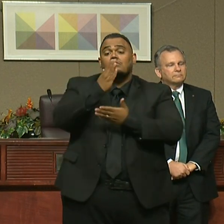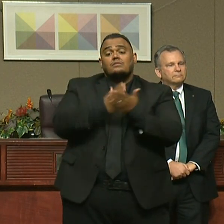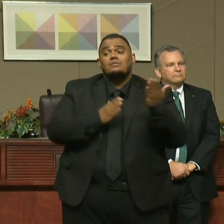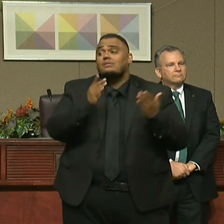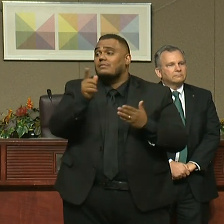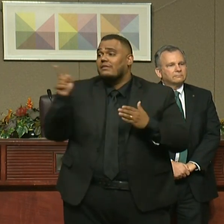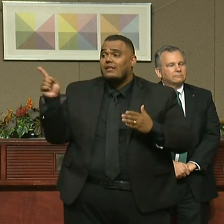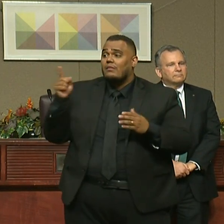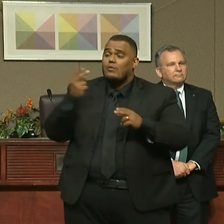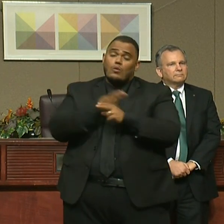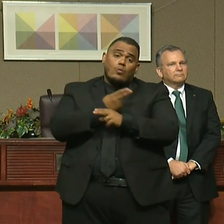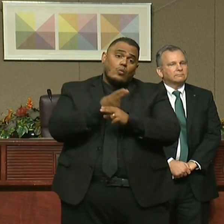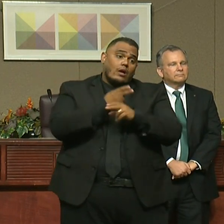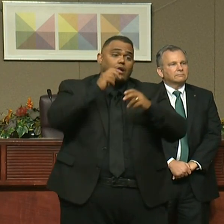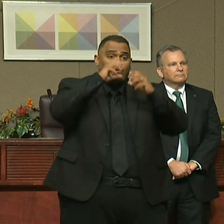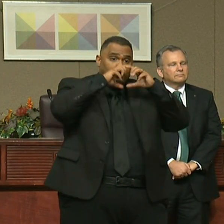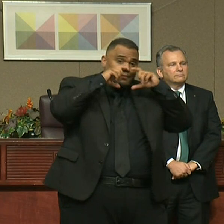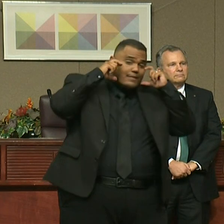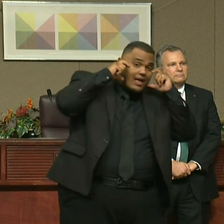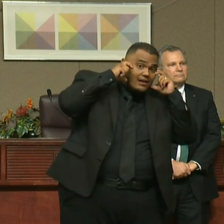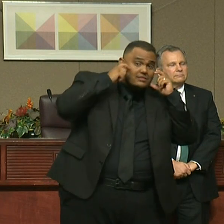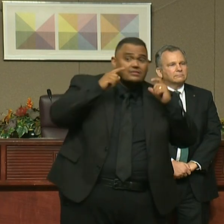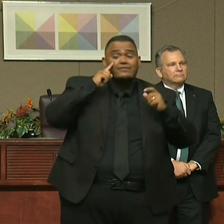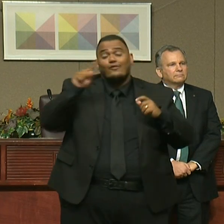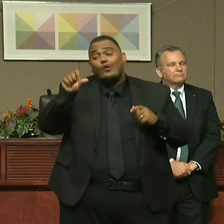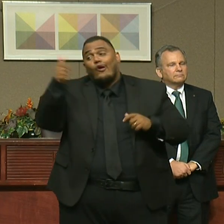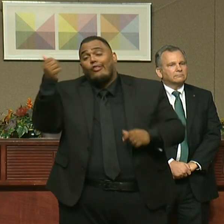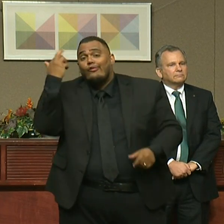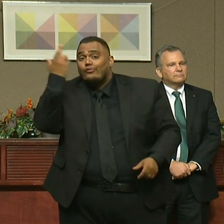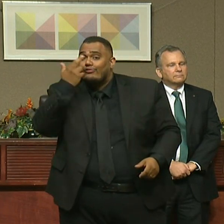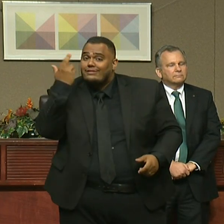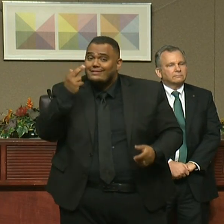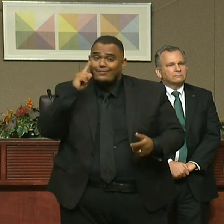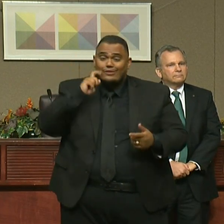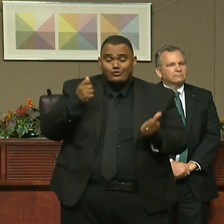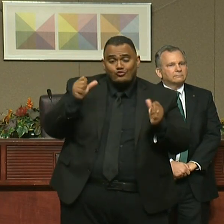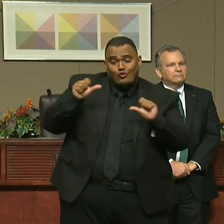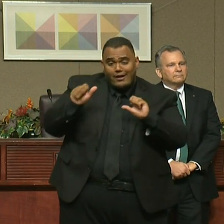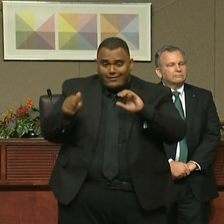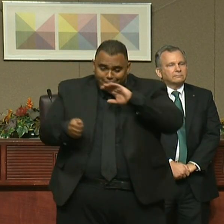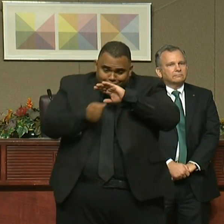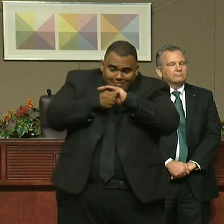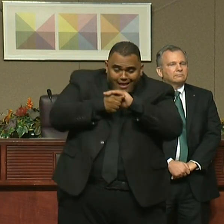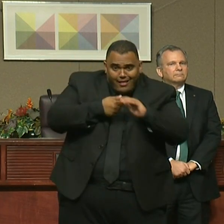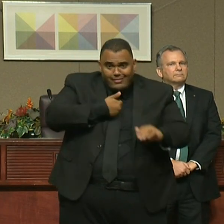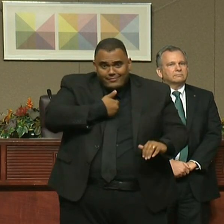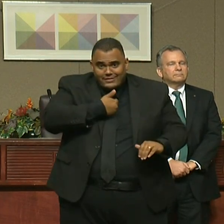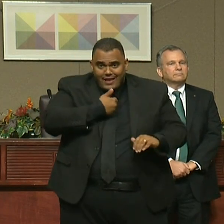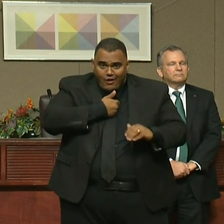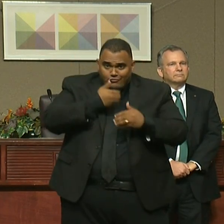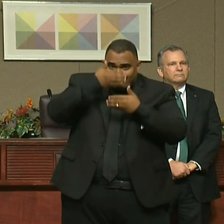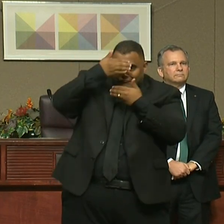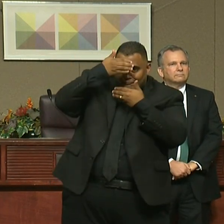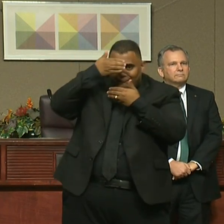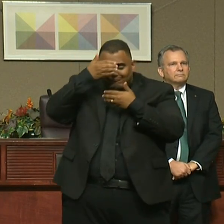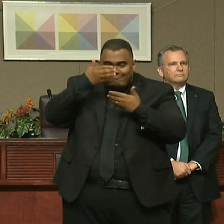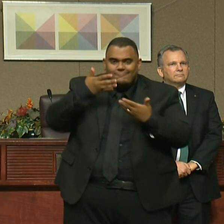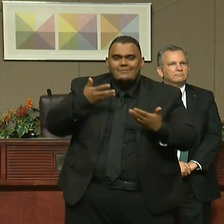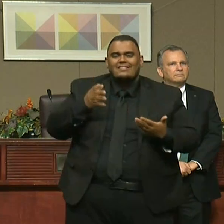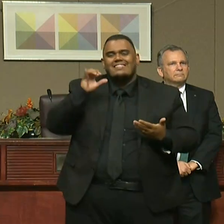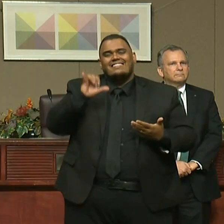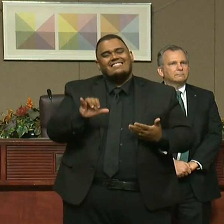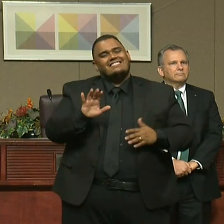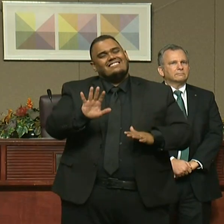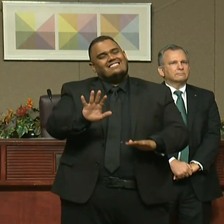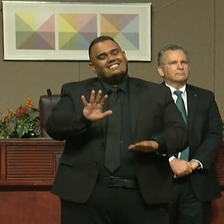wearing masks for other reasons because they're trying to disguise themselves, and that's one of the unintended consequences,